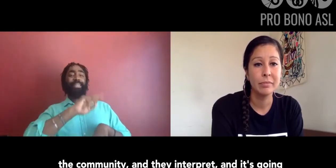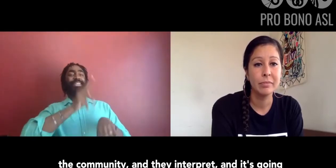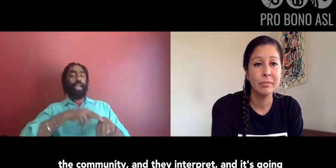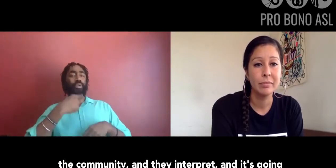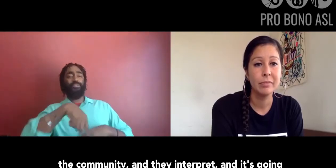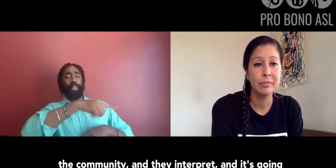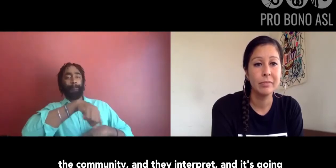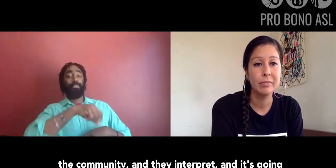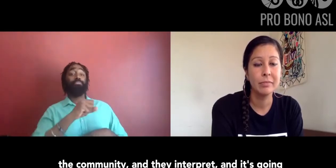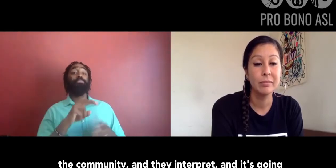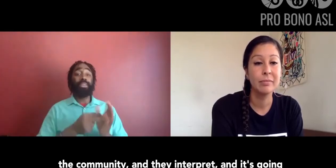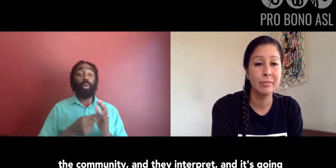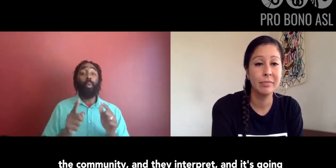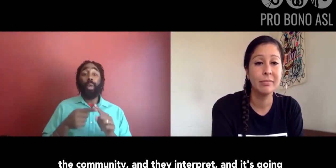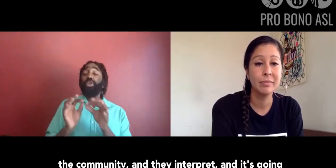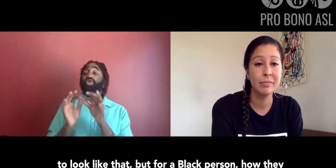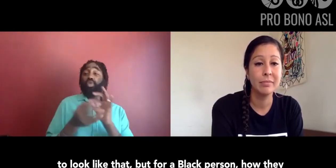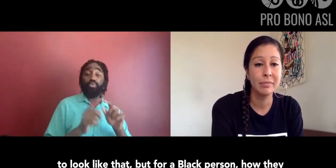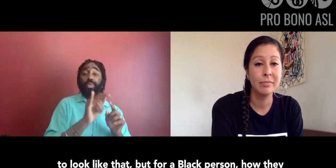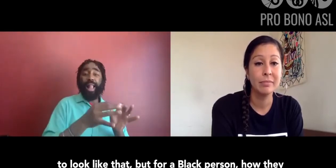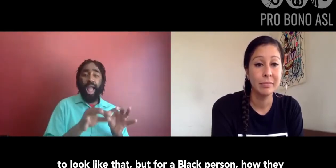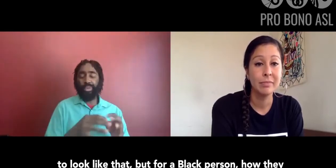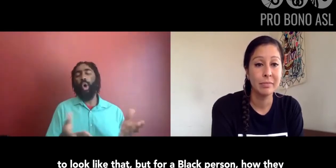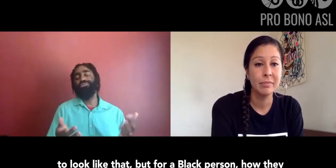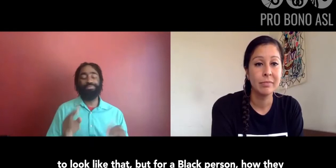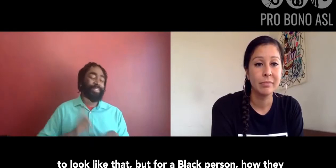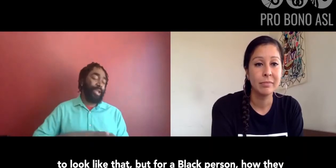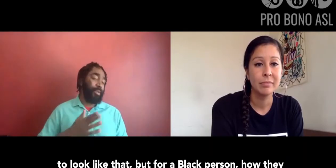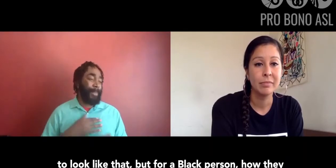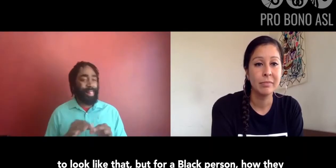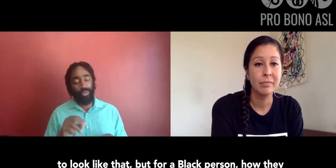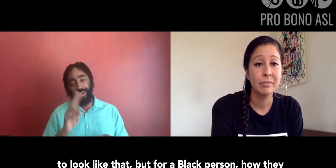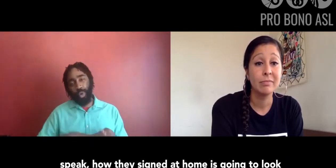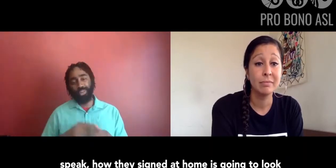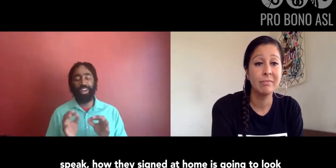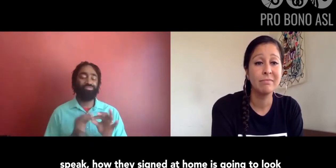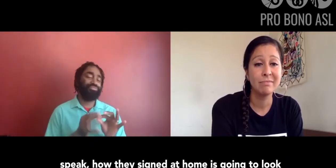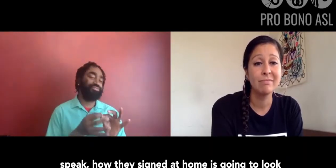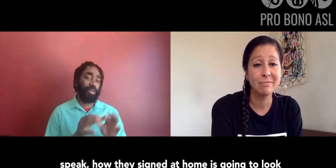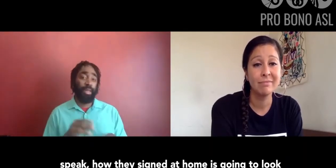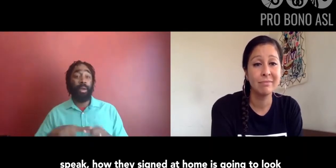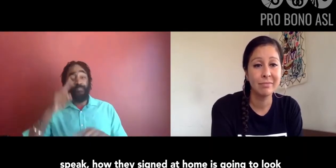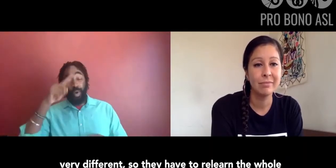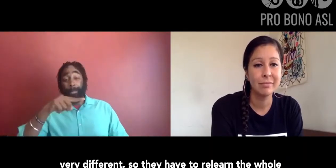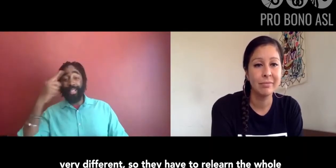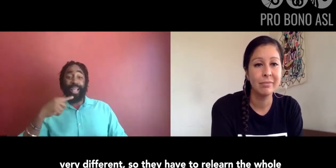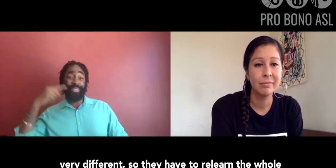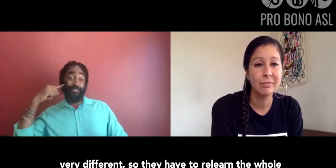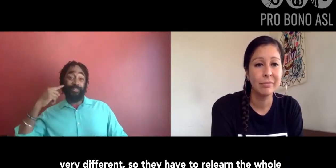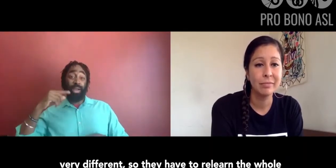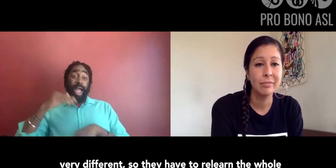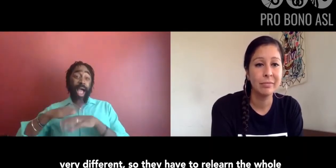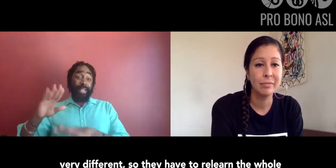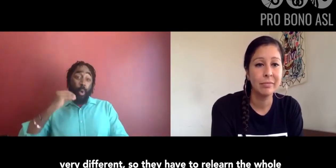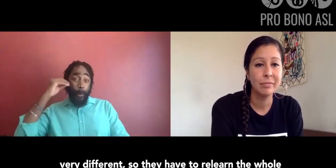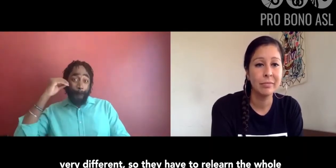into the community and they interpret, and it's going to look like that. But for a Black person, how they speak, how they sign at home is going to look very different.